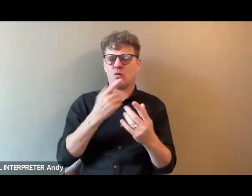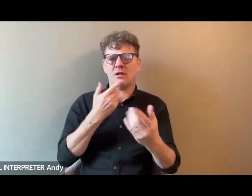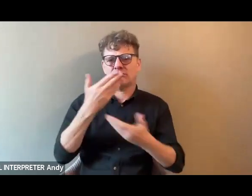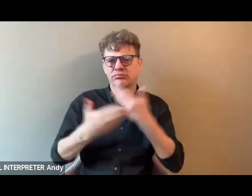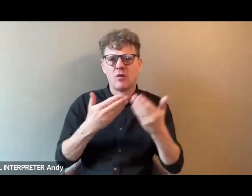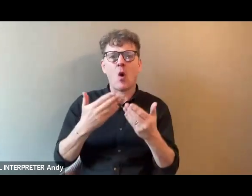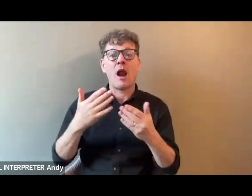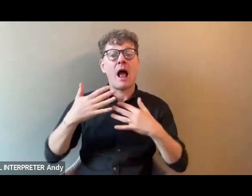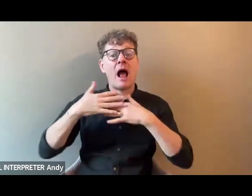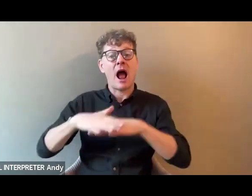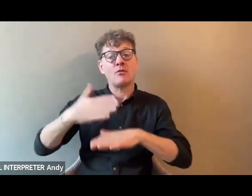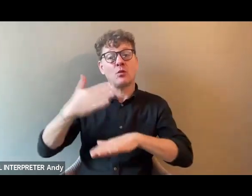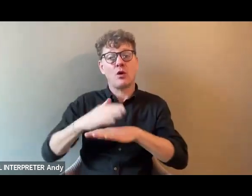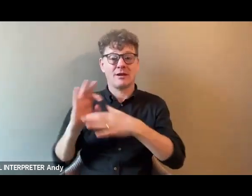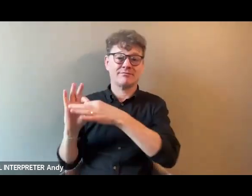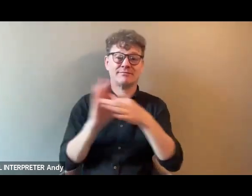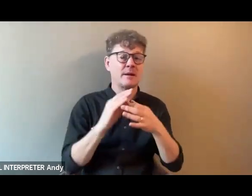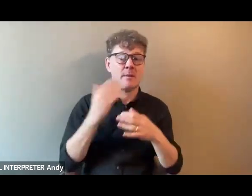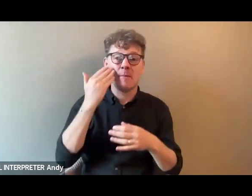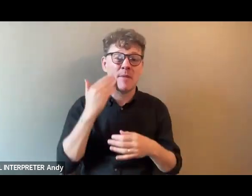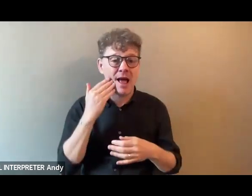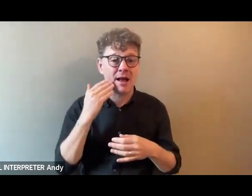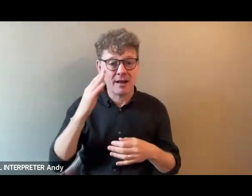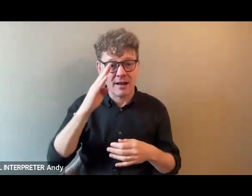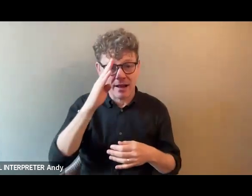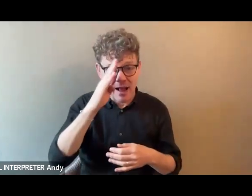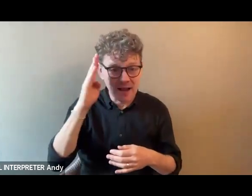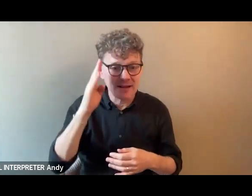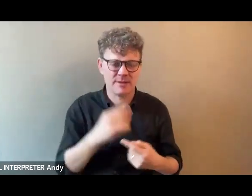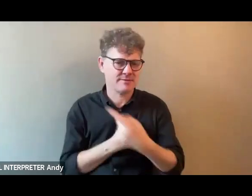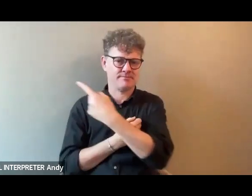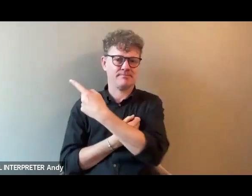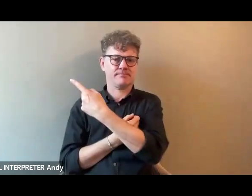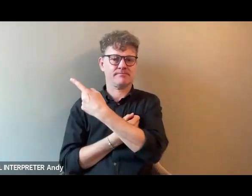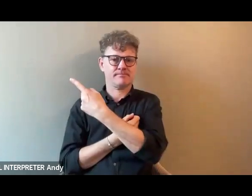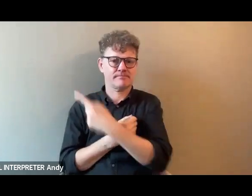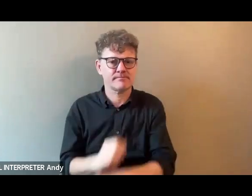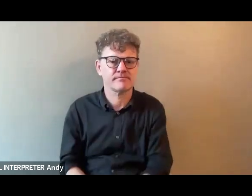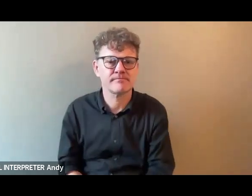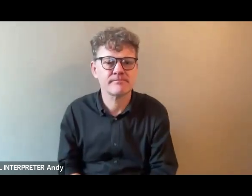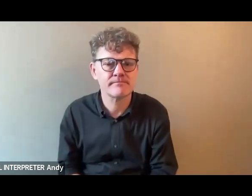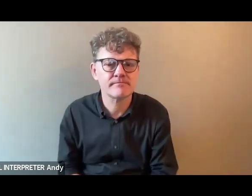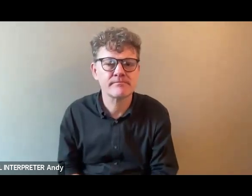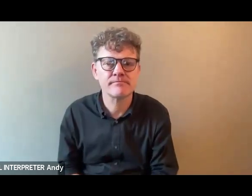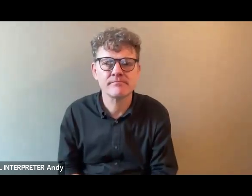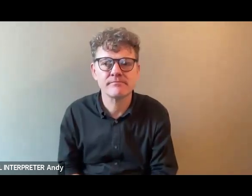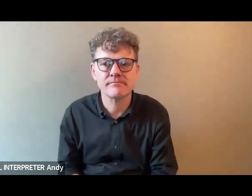Academics, Productivity and Visibility Post-COVID Higher Education. 5 minutes, please. Thank